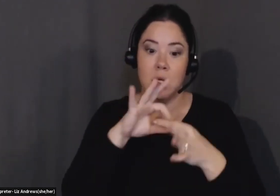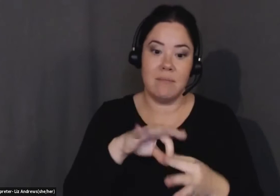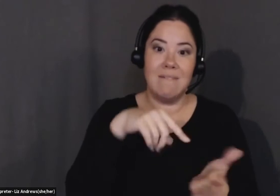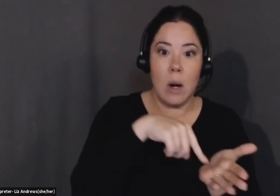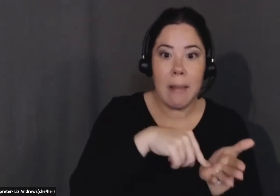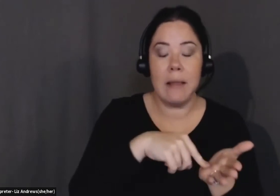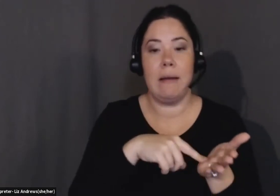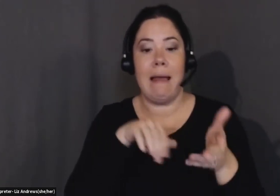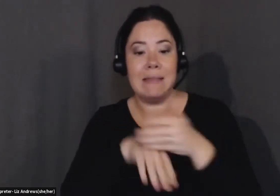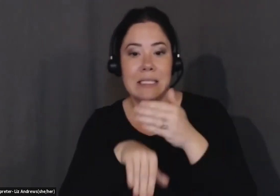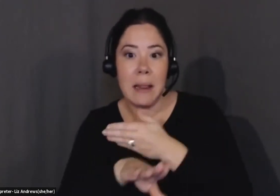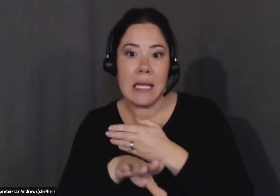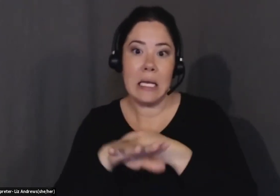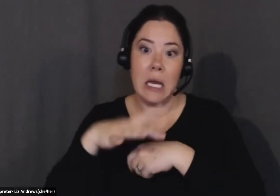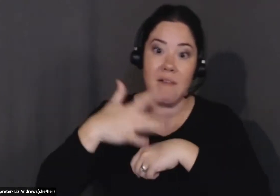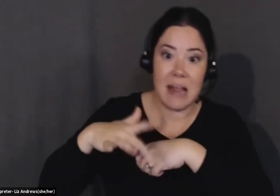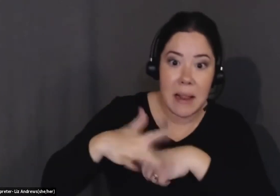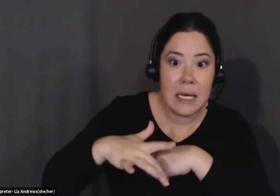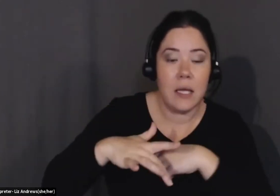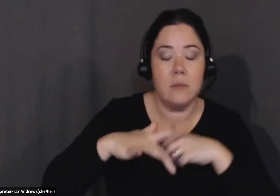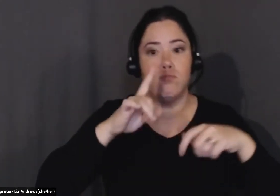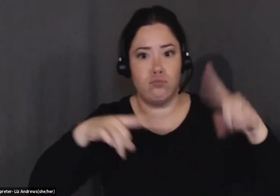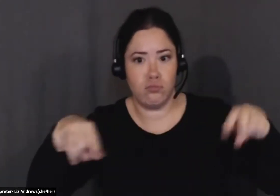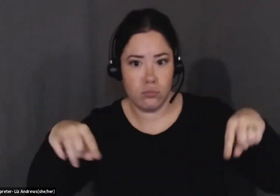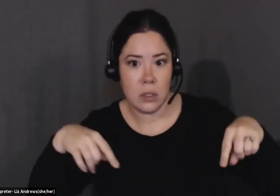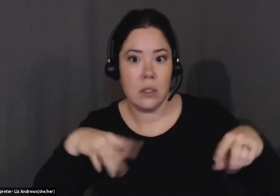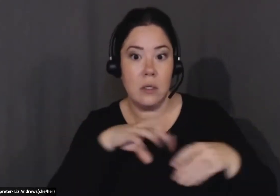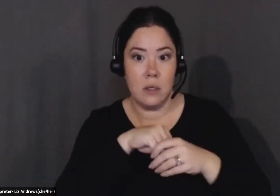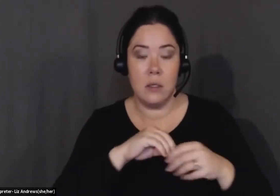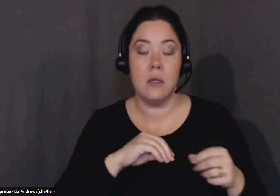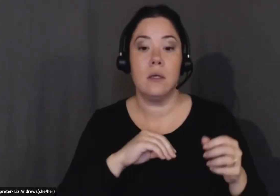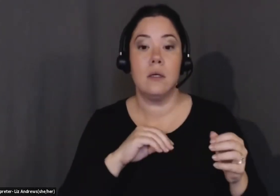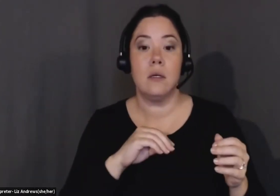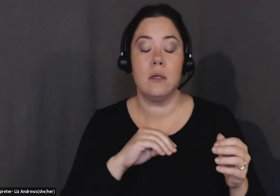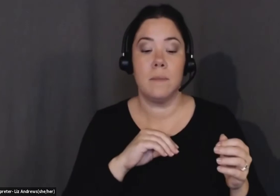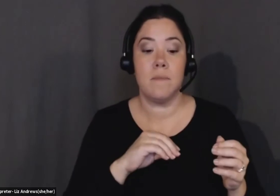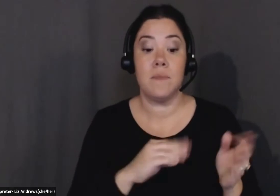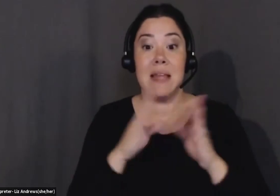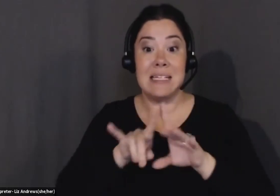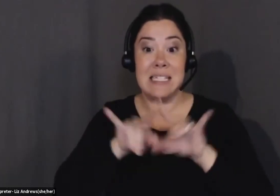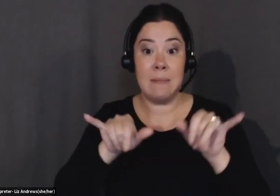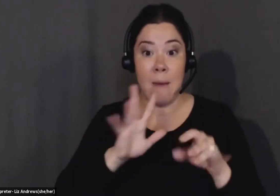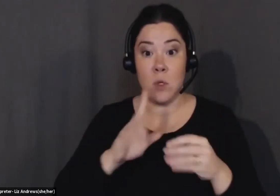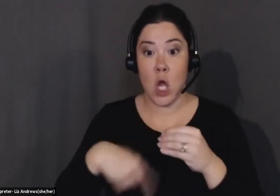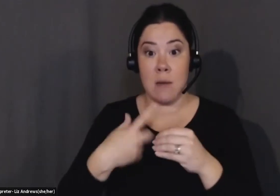availability, all of those factors. In addition, we talked about how the transportation